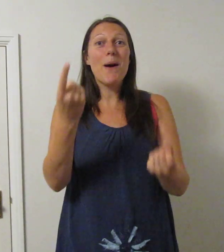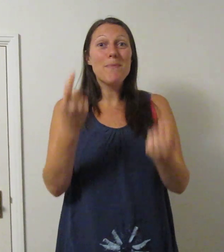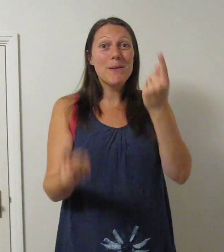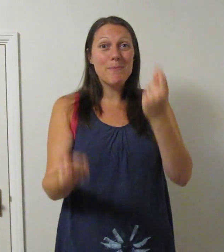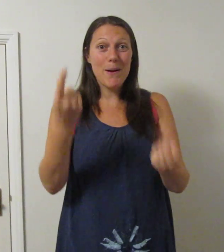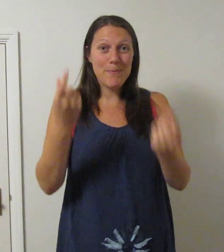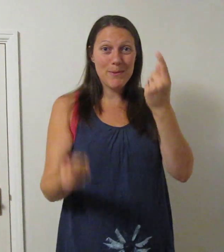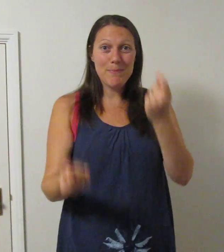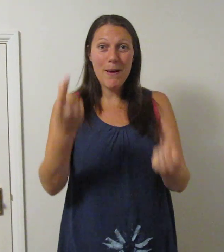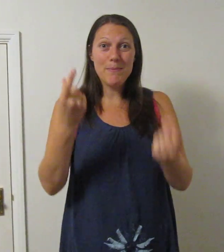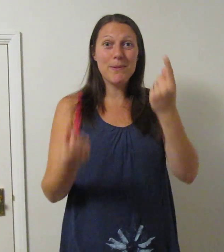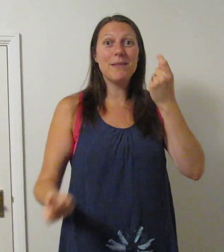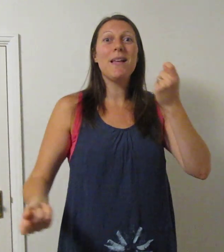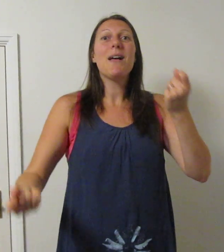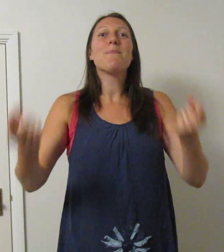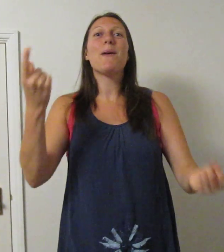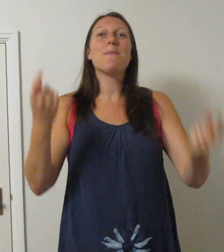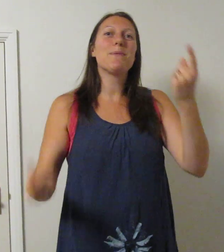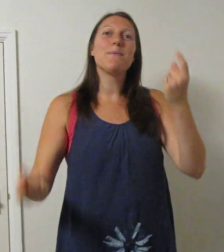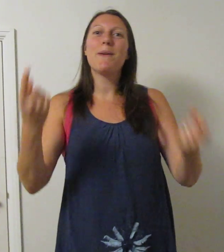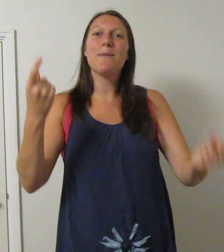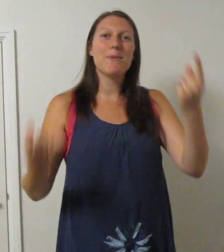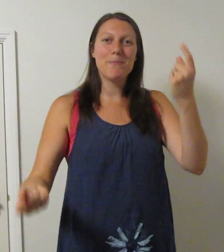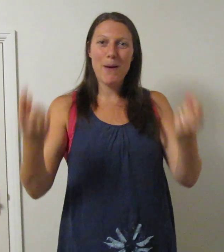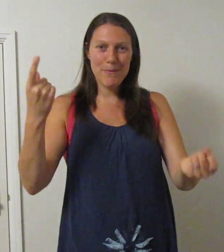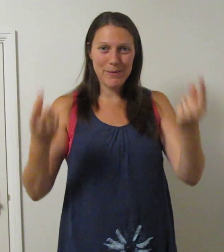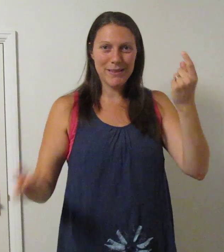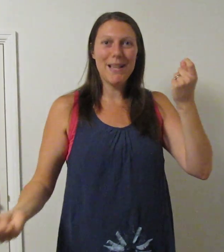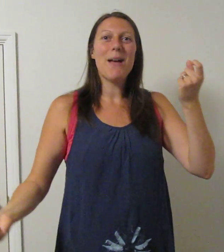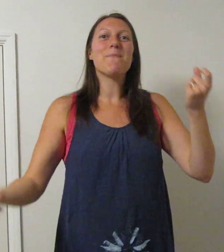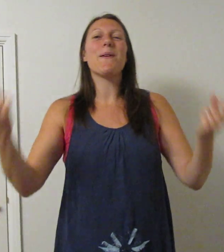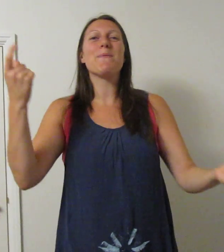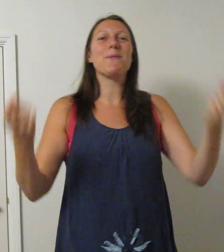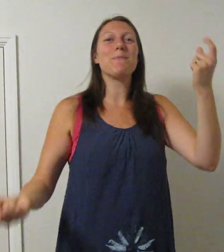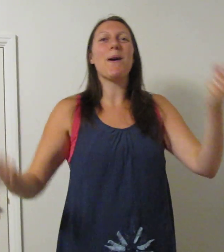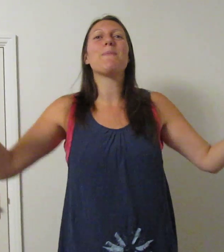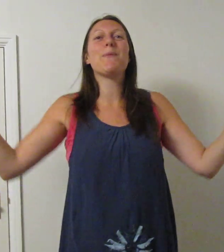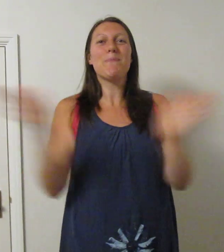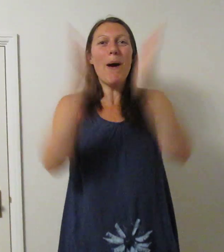bubble, bubble, bubble, bubble, bubble, bubble, bubble, bubble, pop!